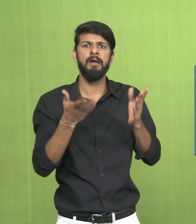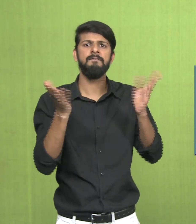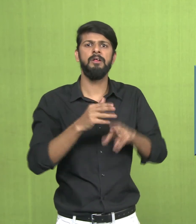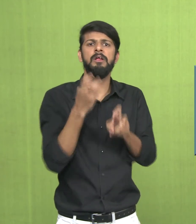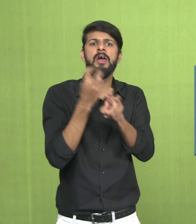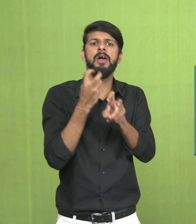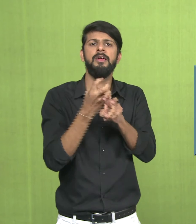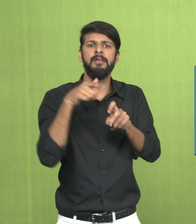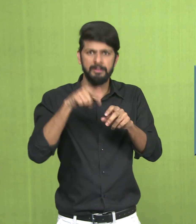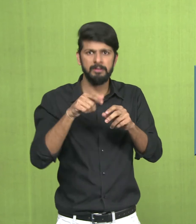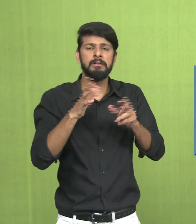Next word is metal.